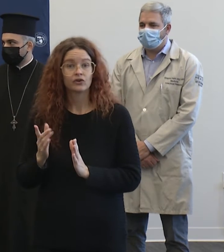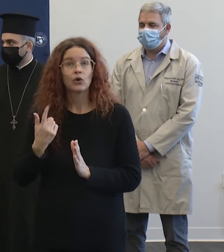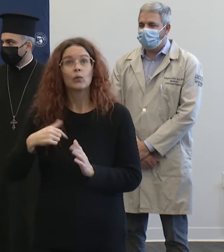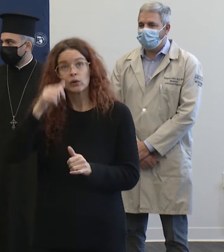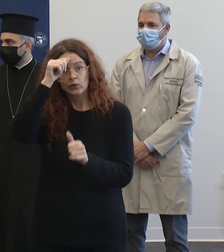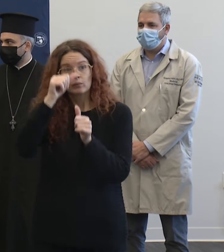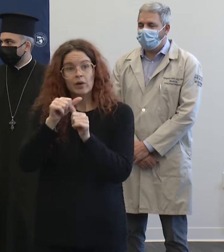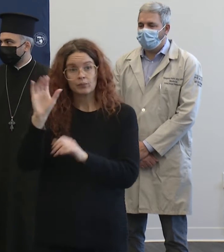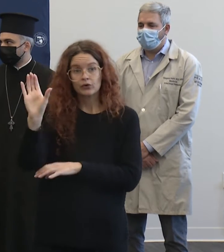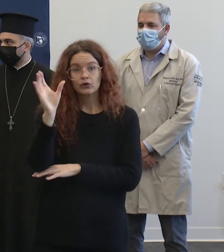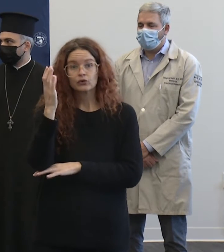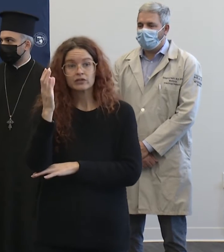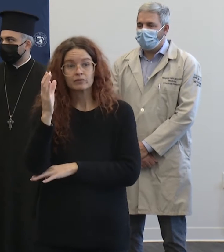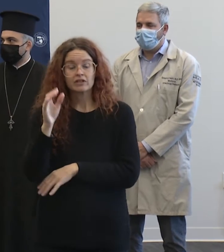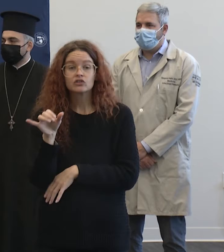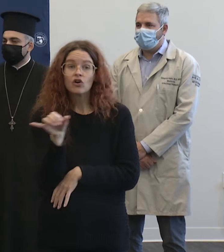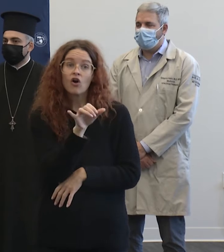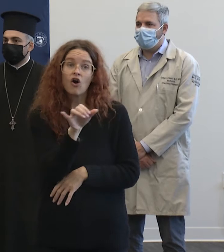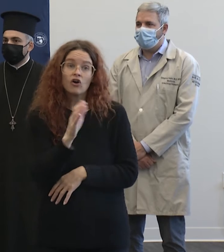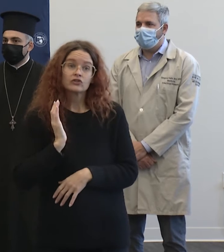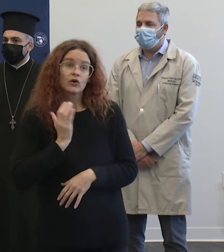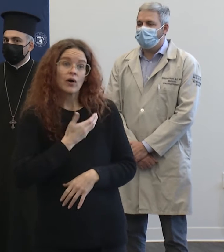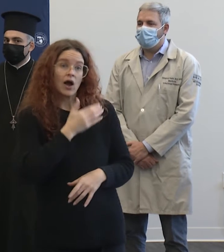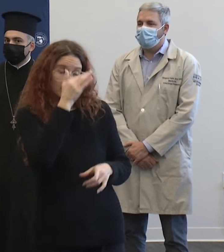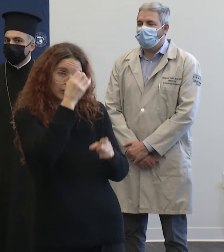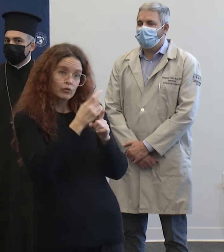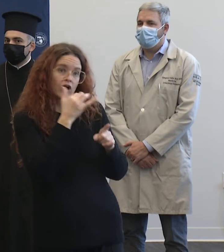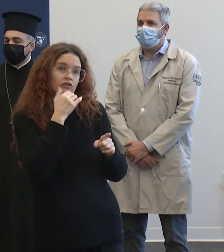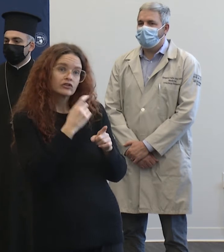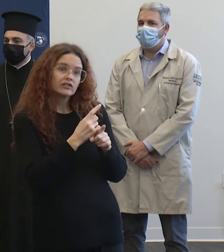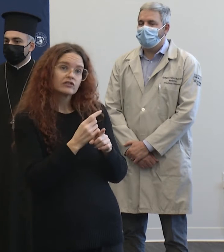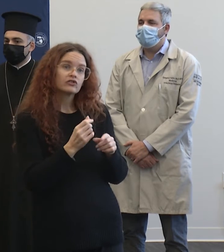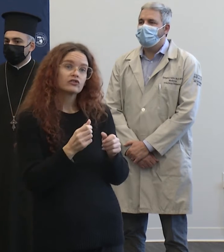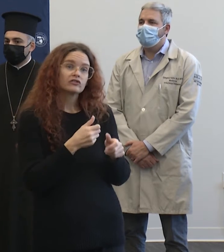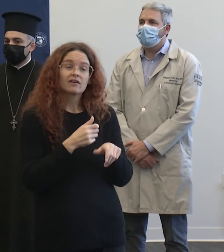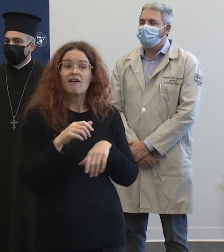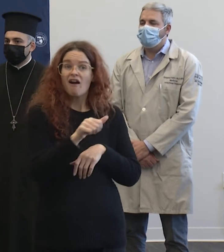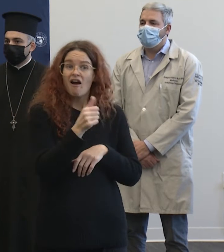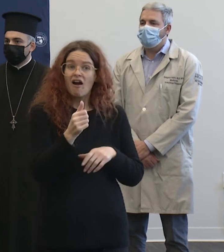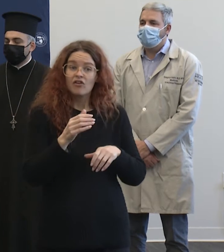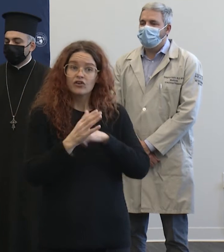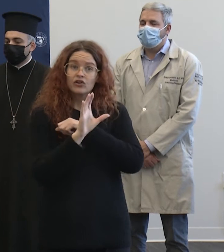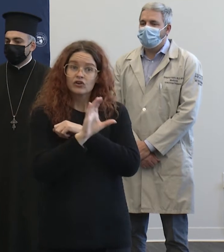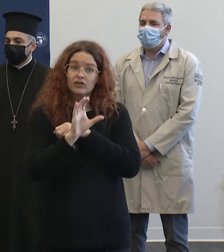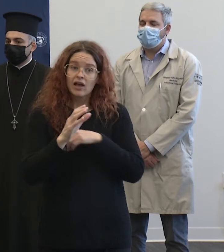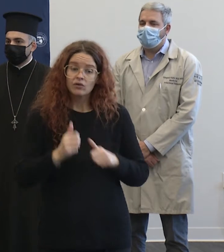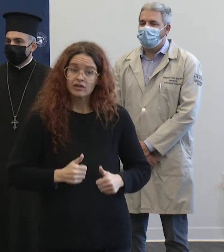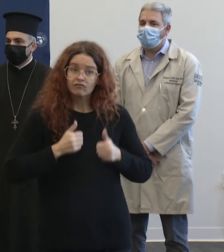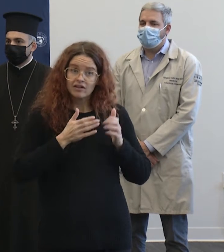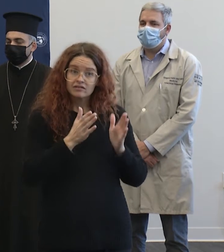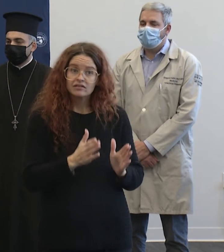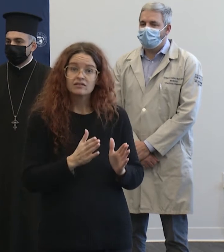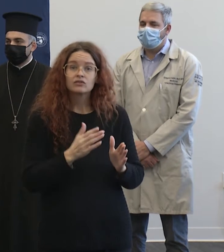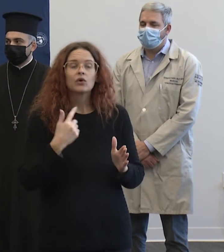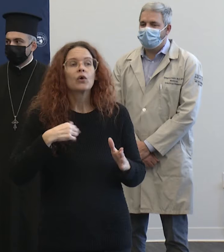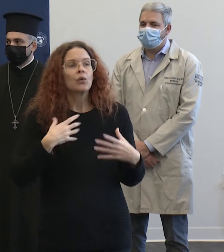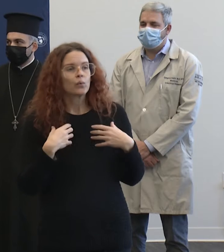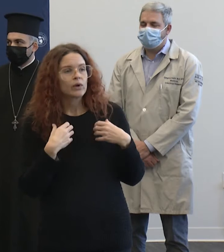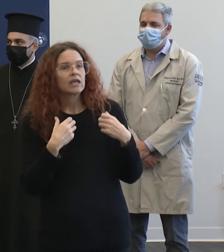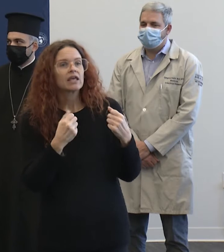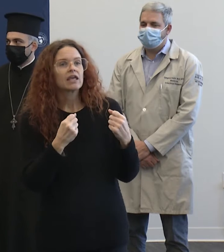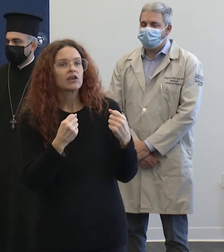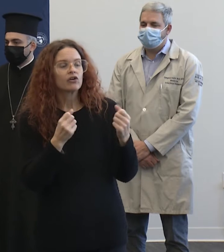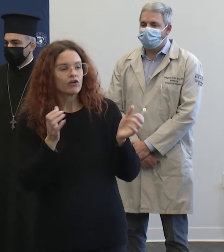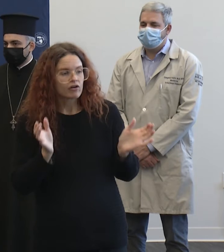too our colleagues, our brothers and sisters, our fellow citizens, we heal and nourish one another through